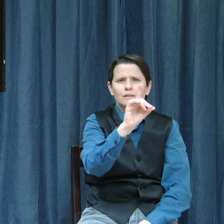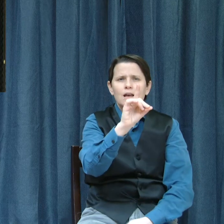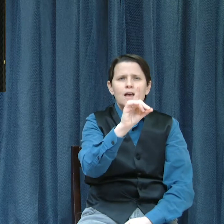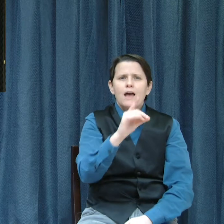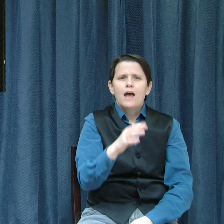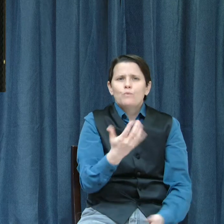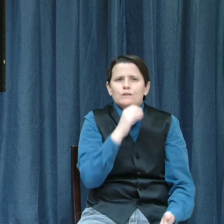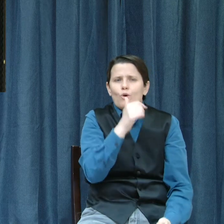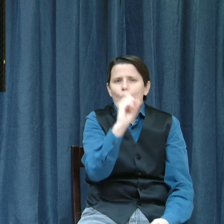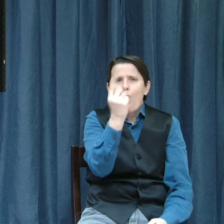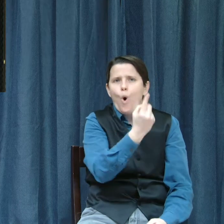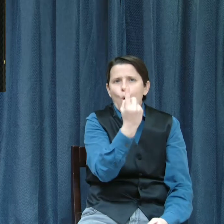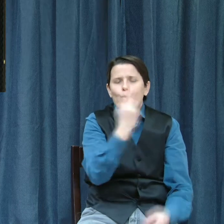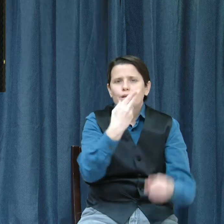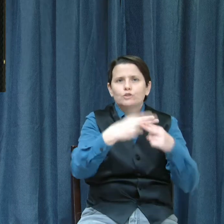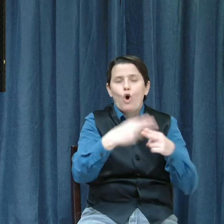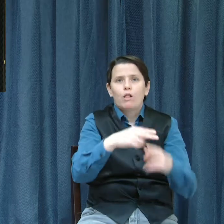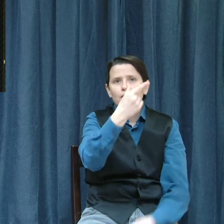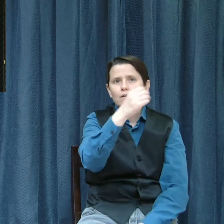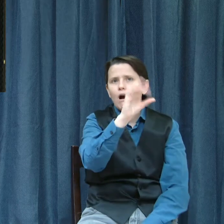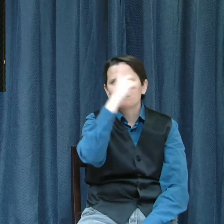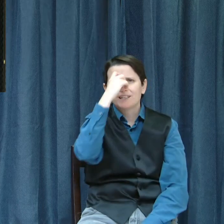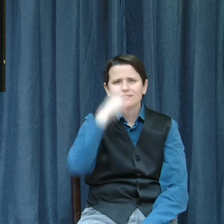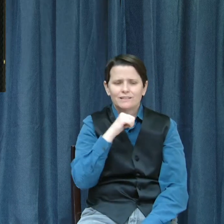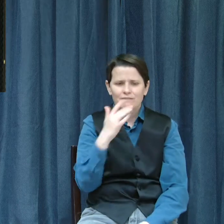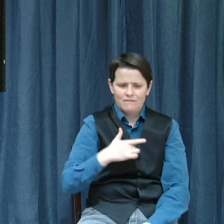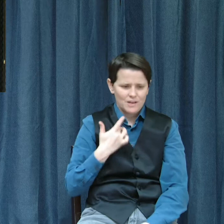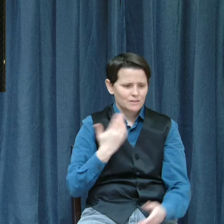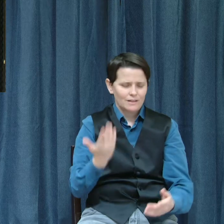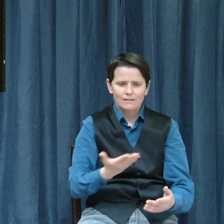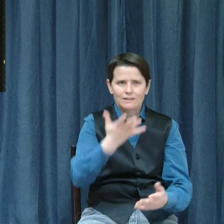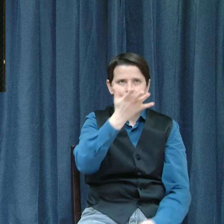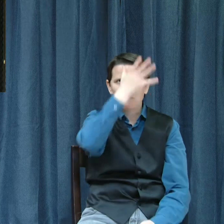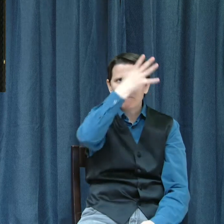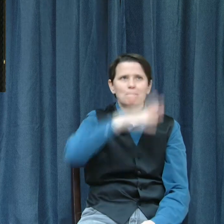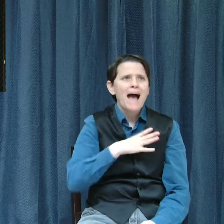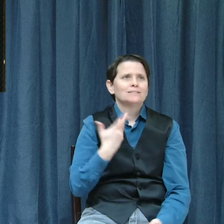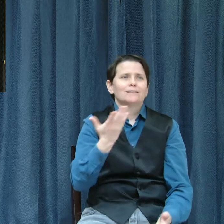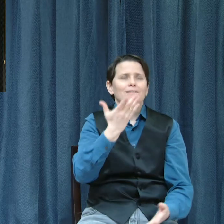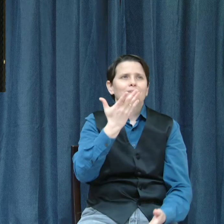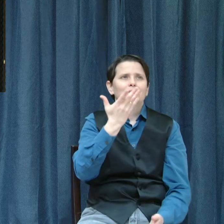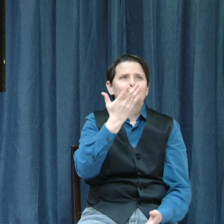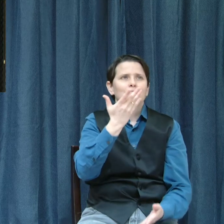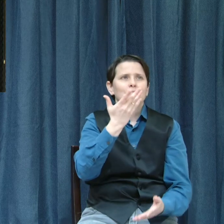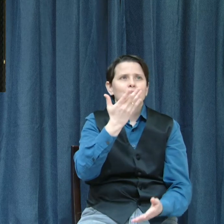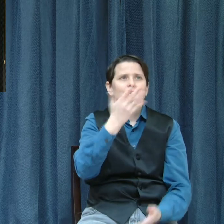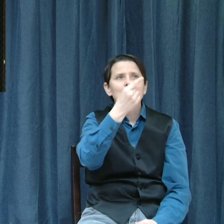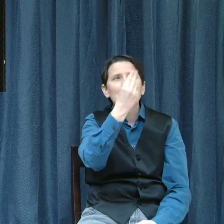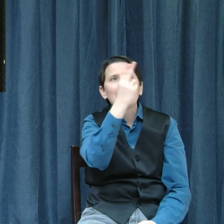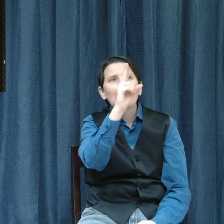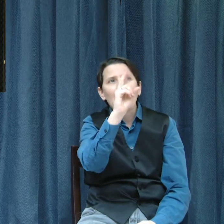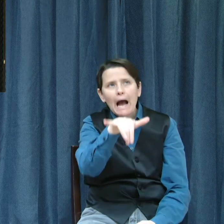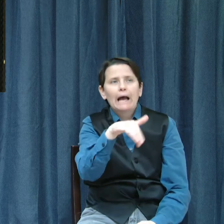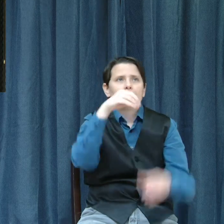sky, white guy in the sky, then we use other words. We go universe, source, infinite creation, intelligence,